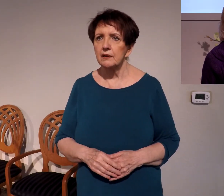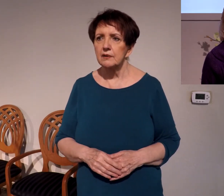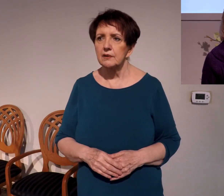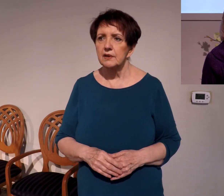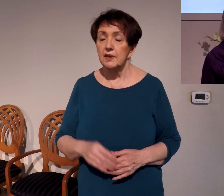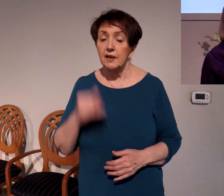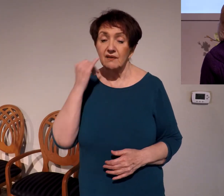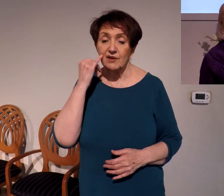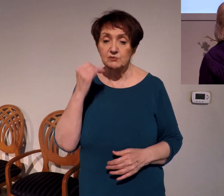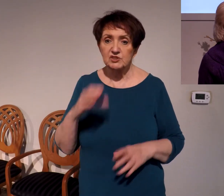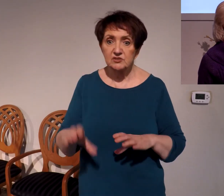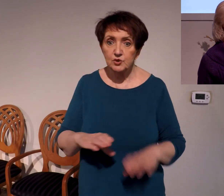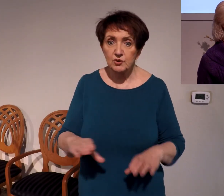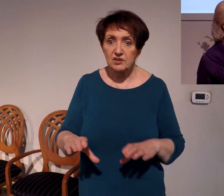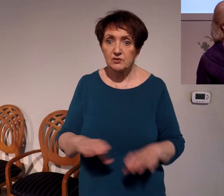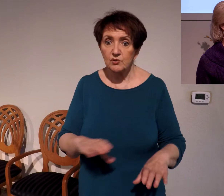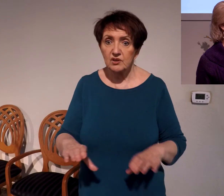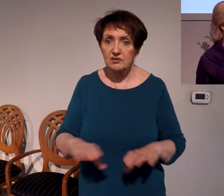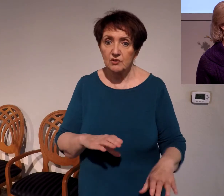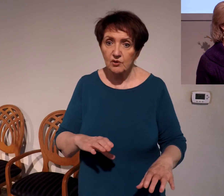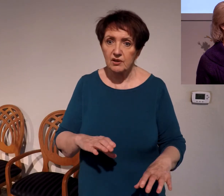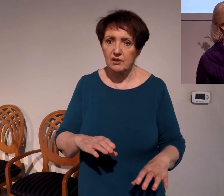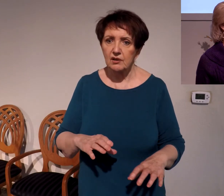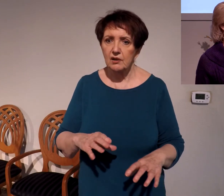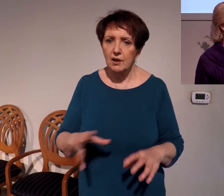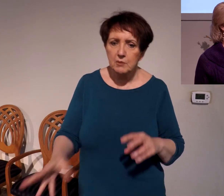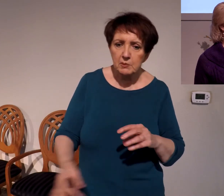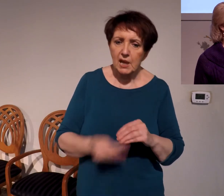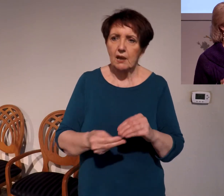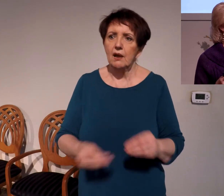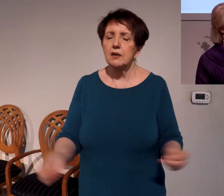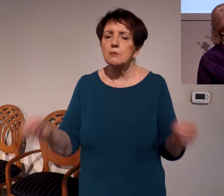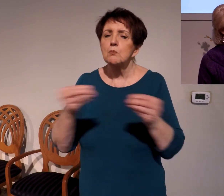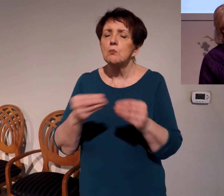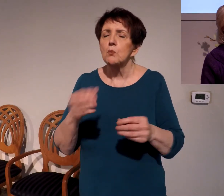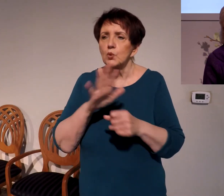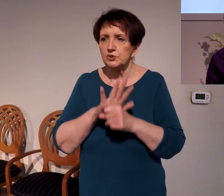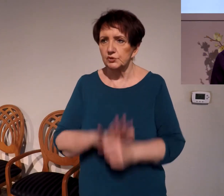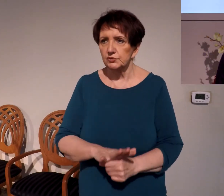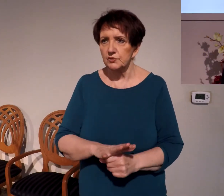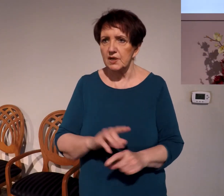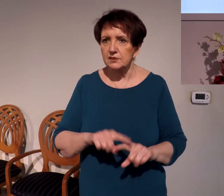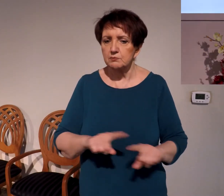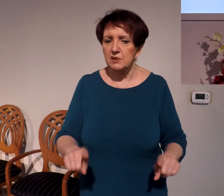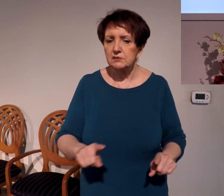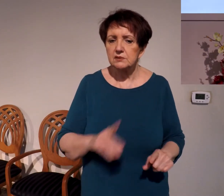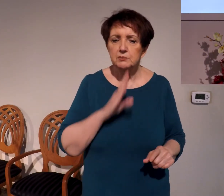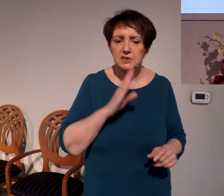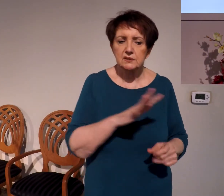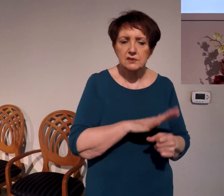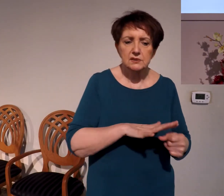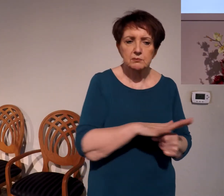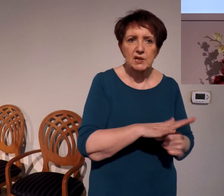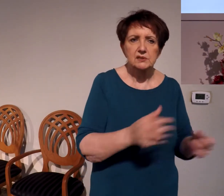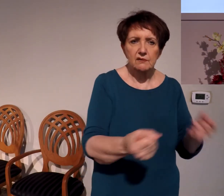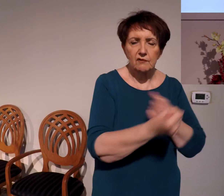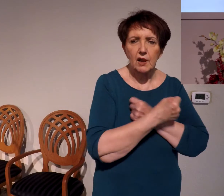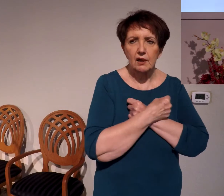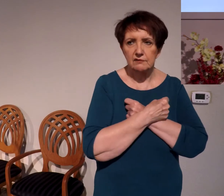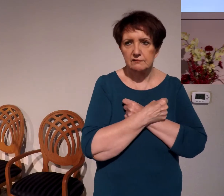stress. So that's not what we're talking about. But to be in that space of